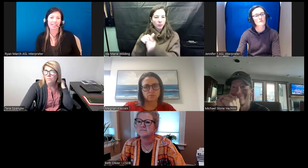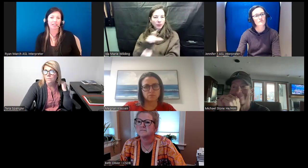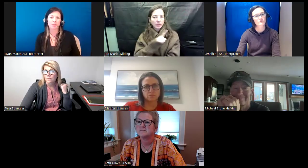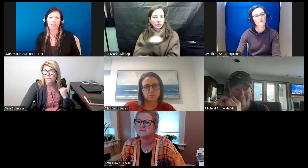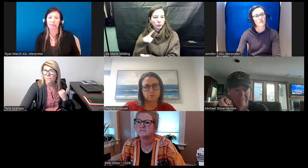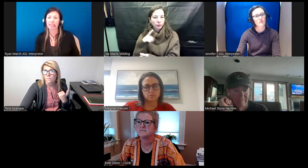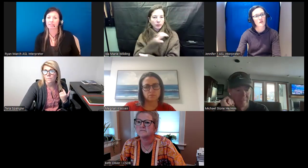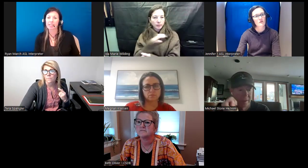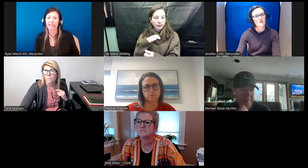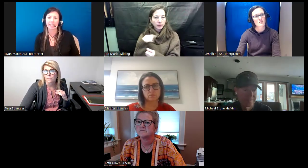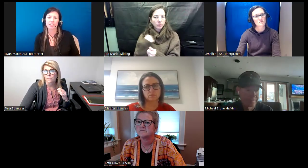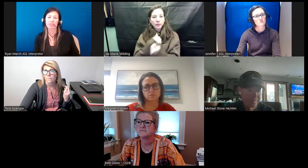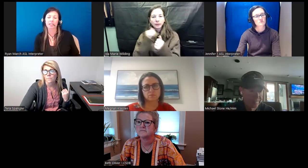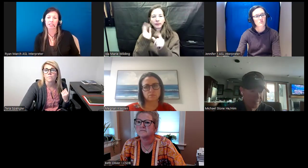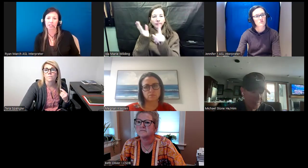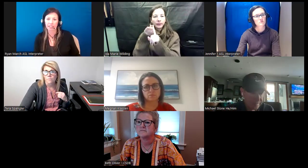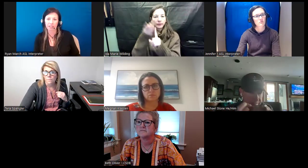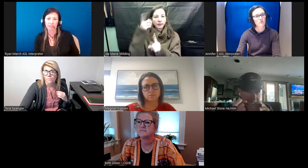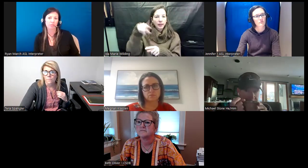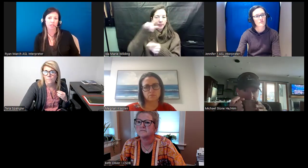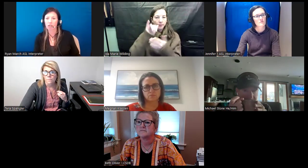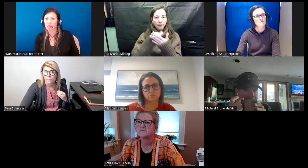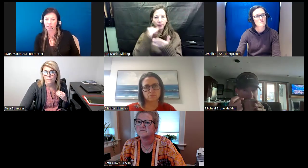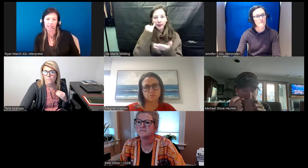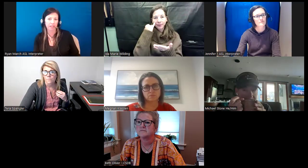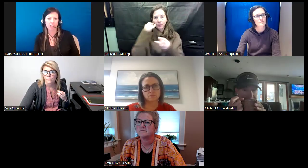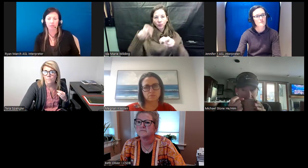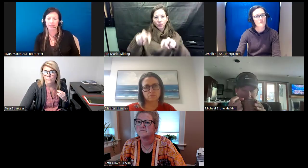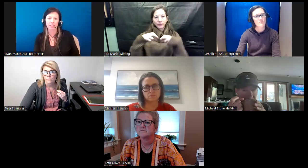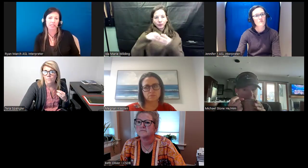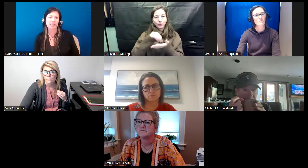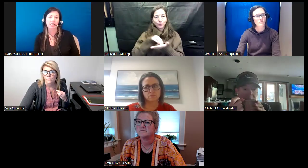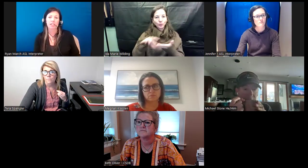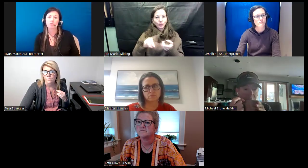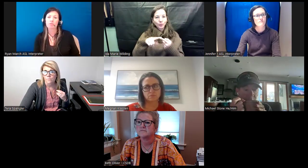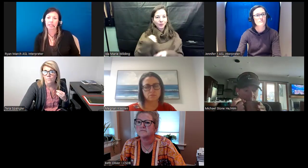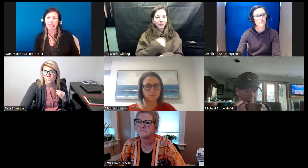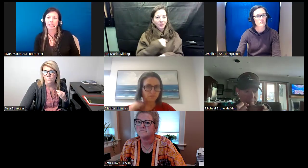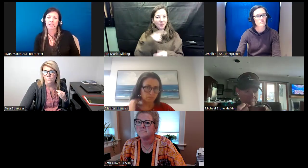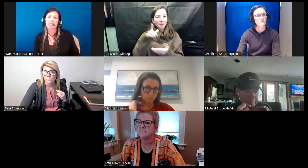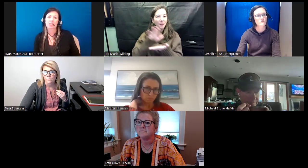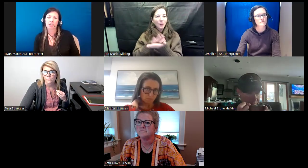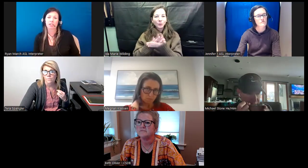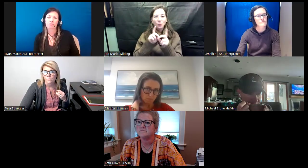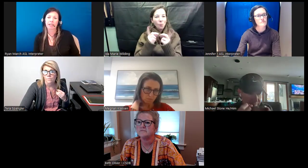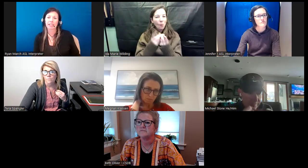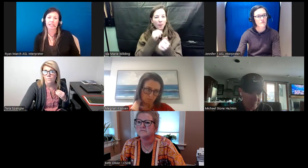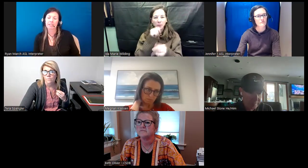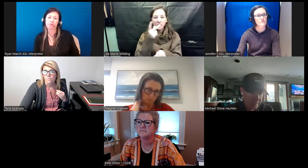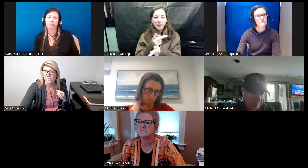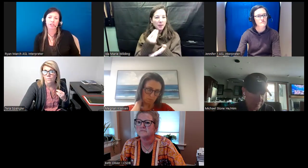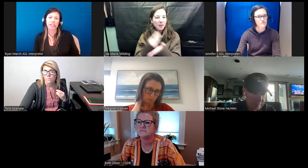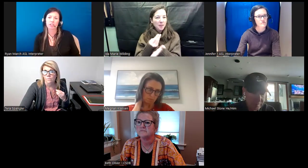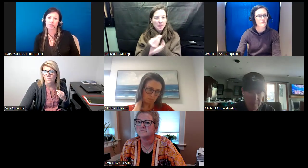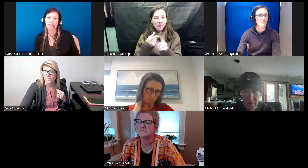long time, the possibility of tying it to the legislator, Congress, having the lobbyist, really start to recognize